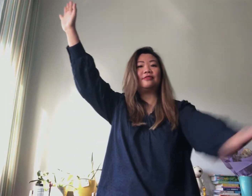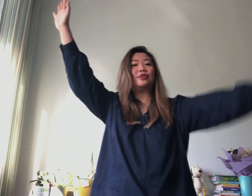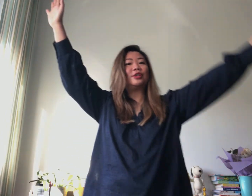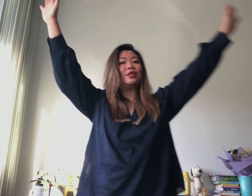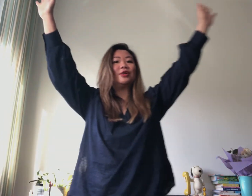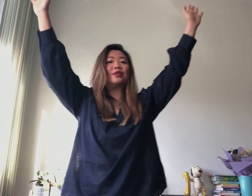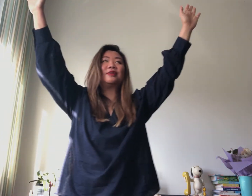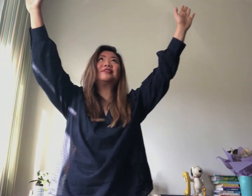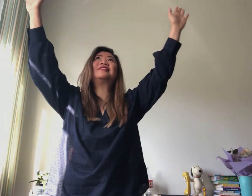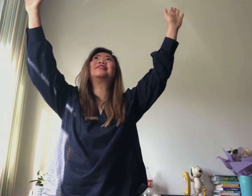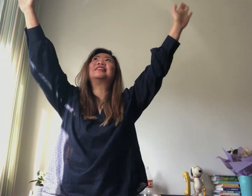for you